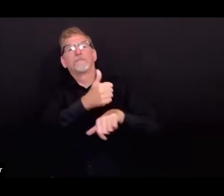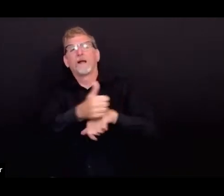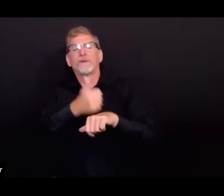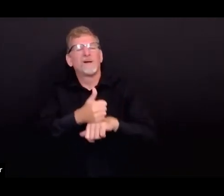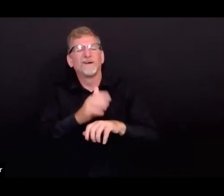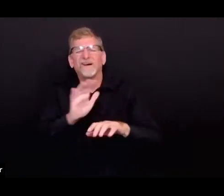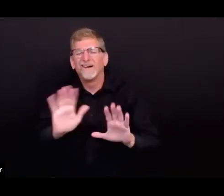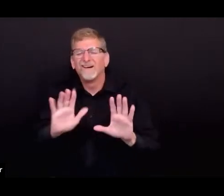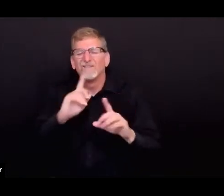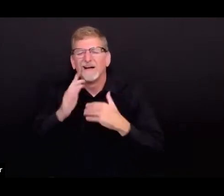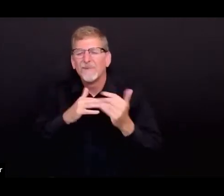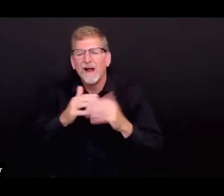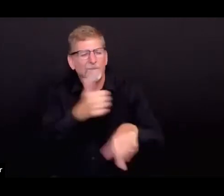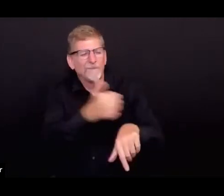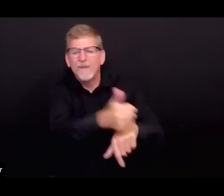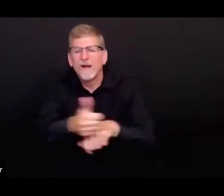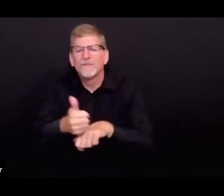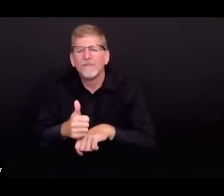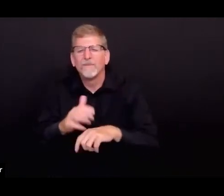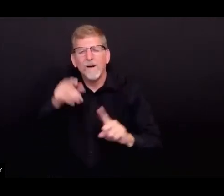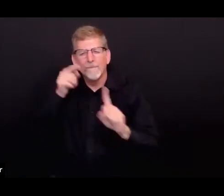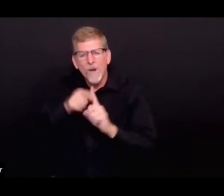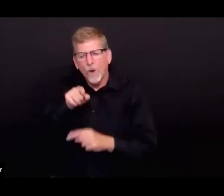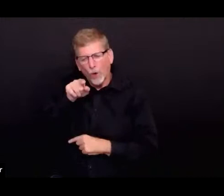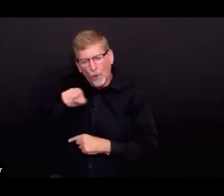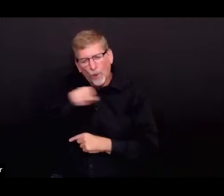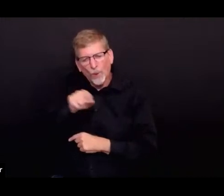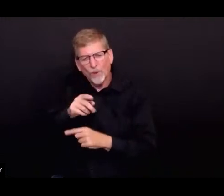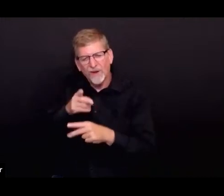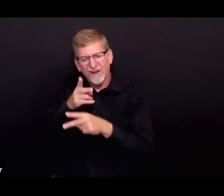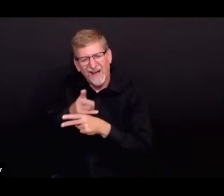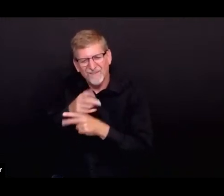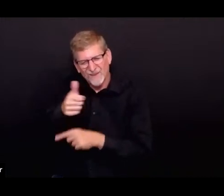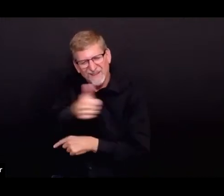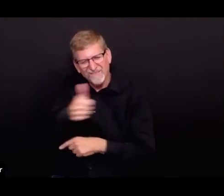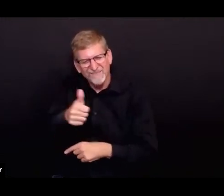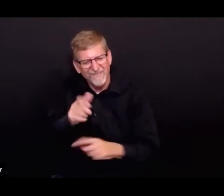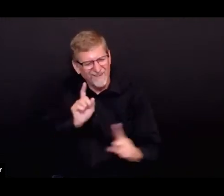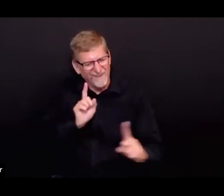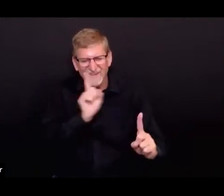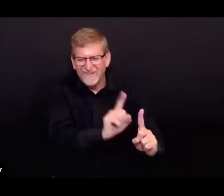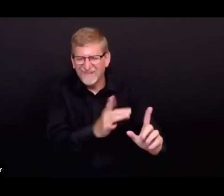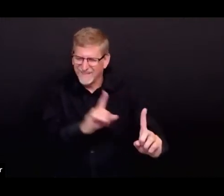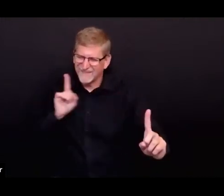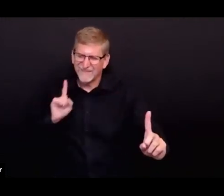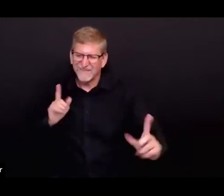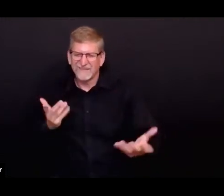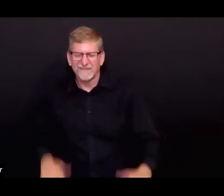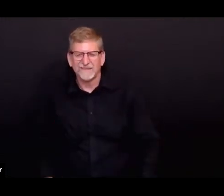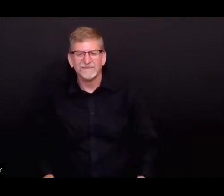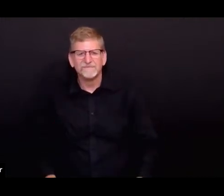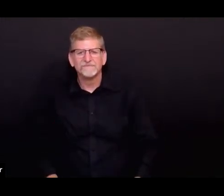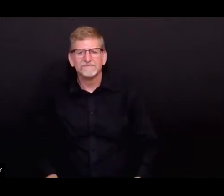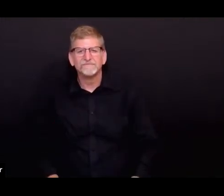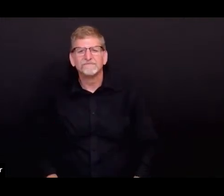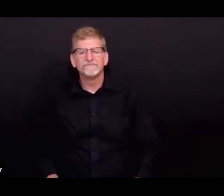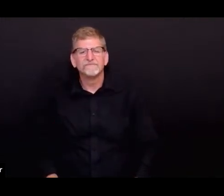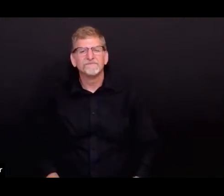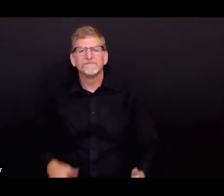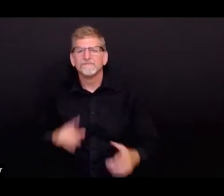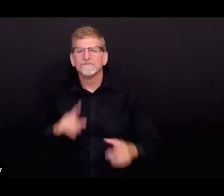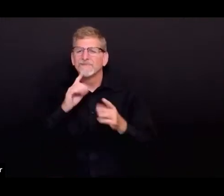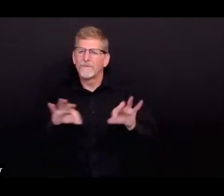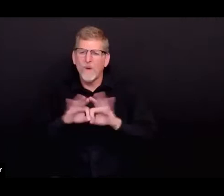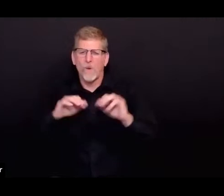because again, we want to make sure people are safe, want to make sure people participate in the things, especially in democracy. But at this point in time,